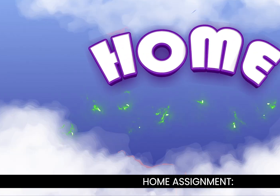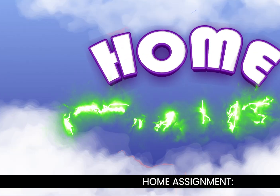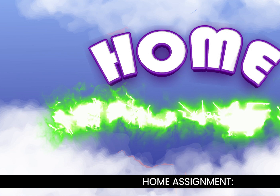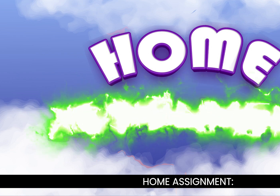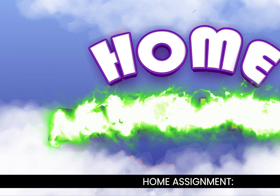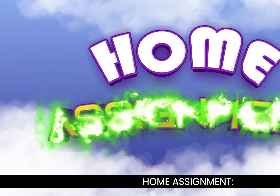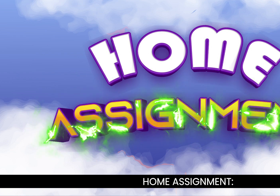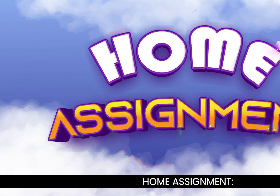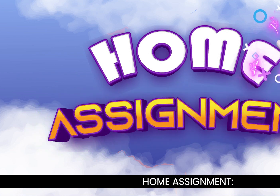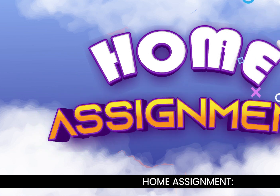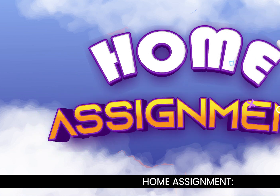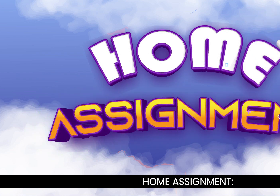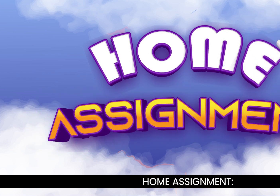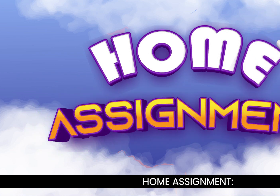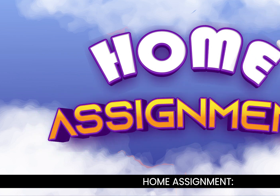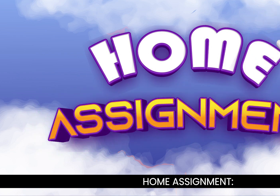Home assignment.